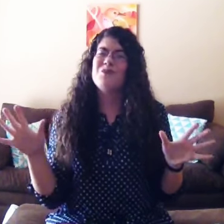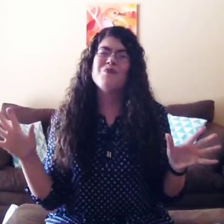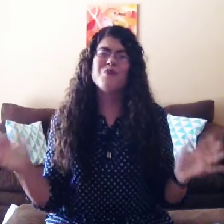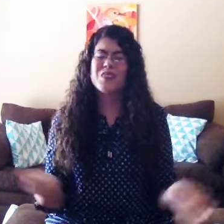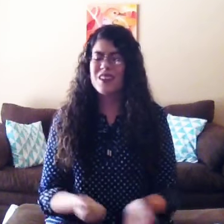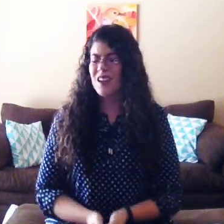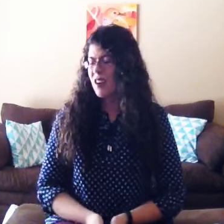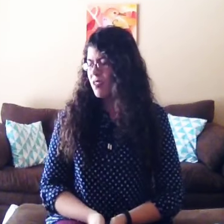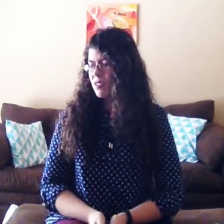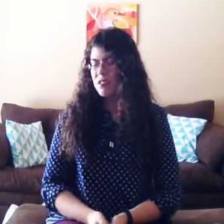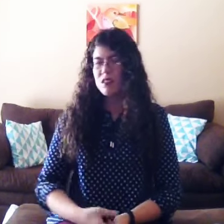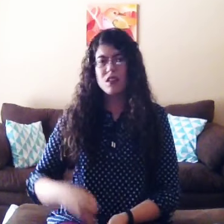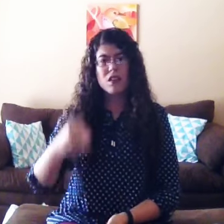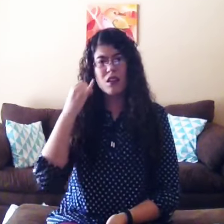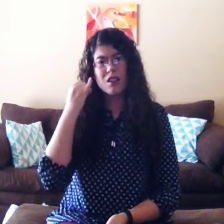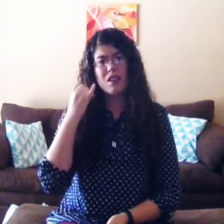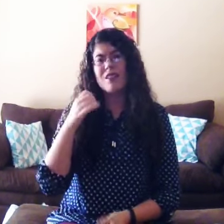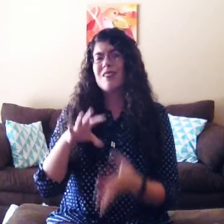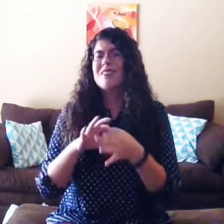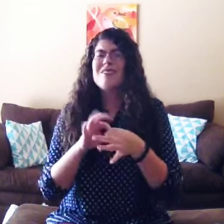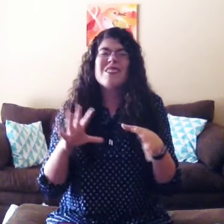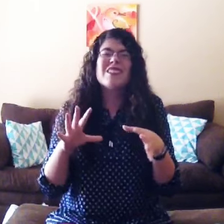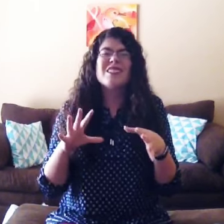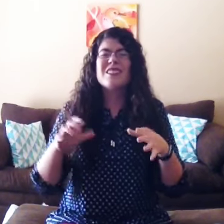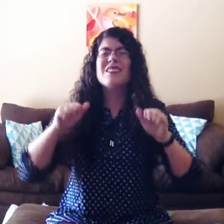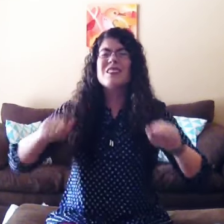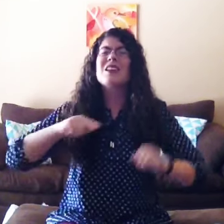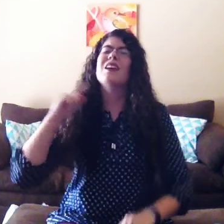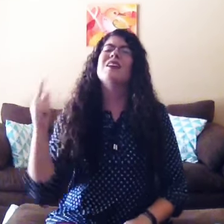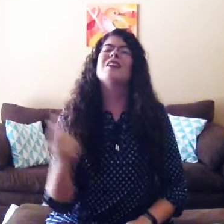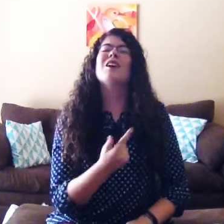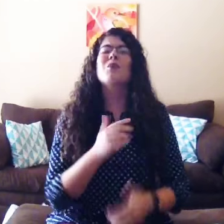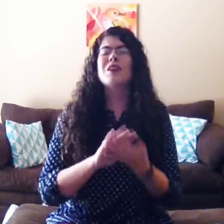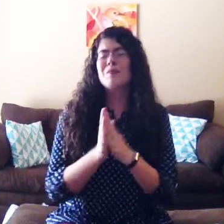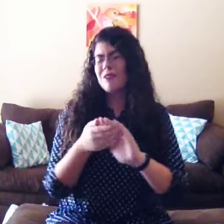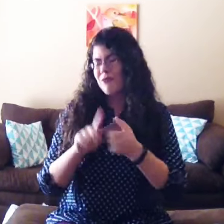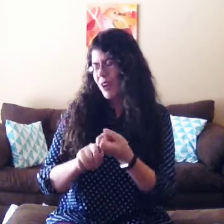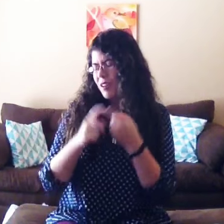Can we be friends?